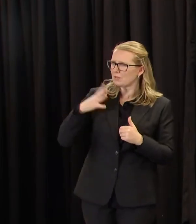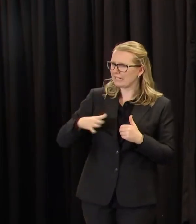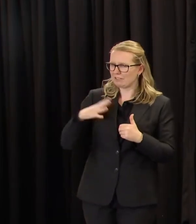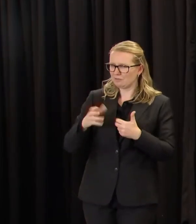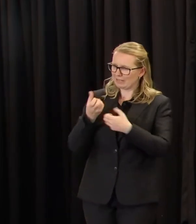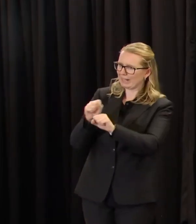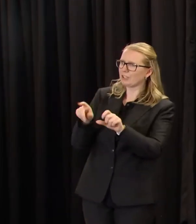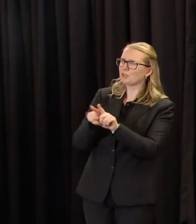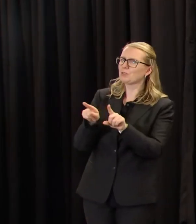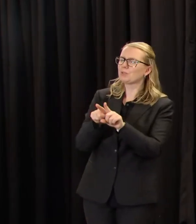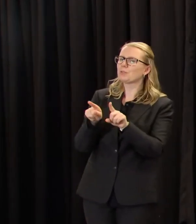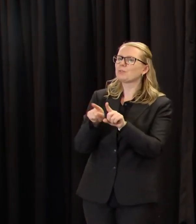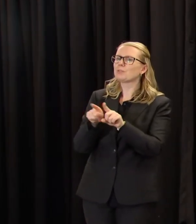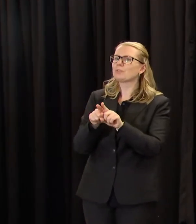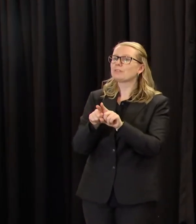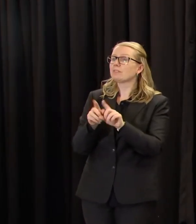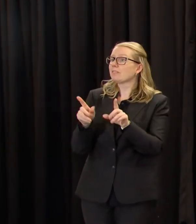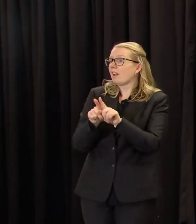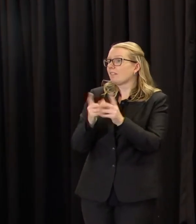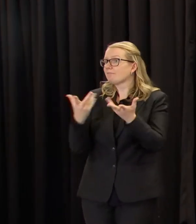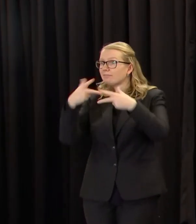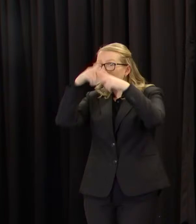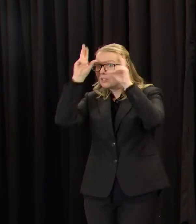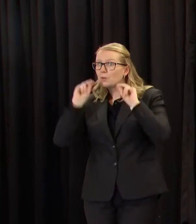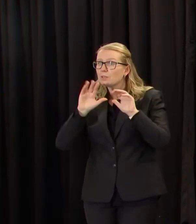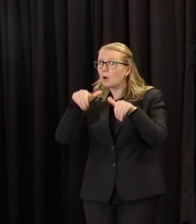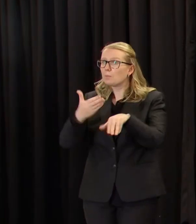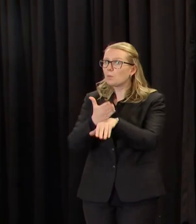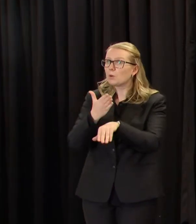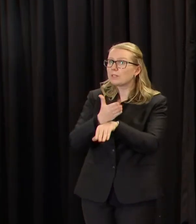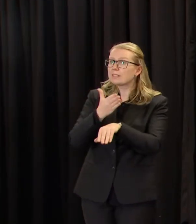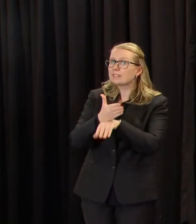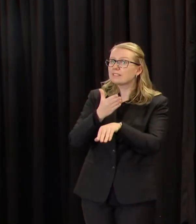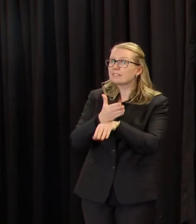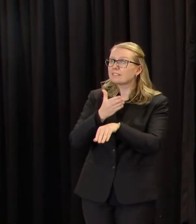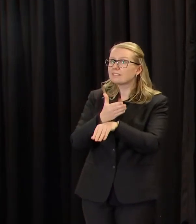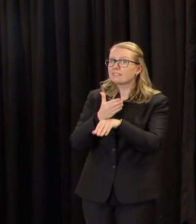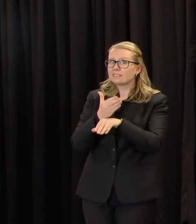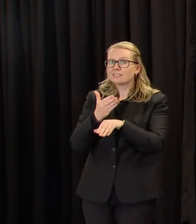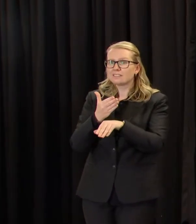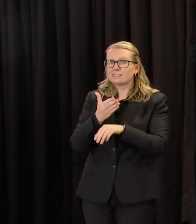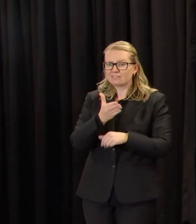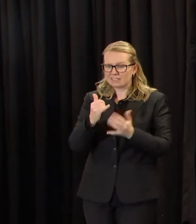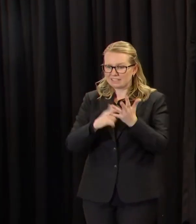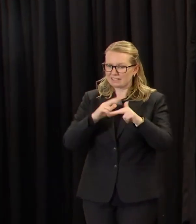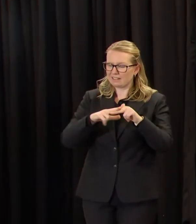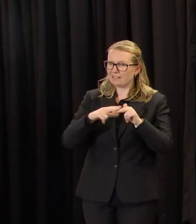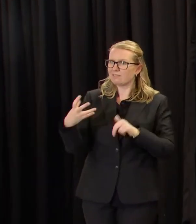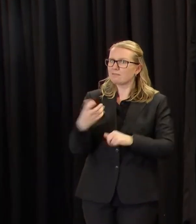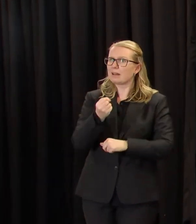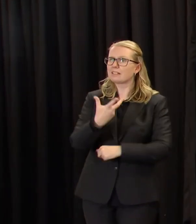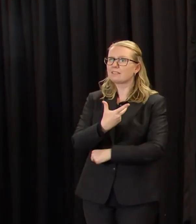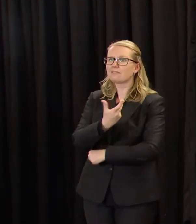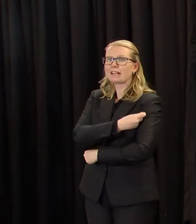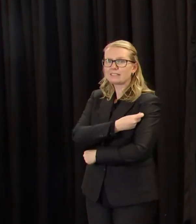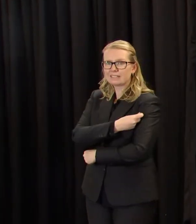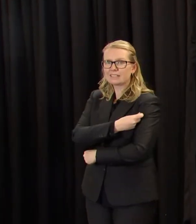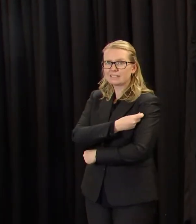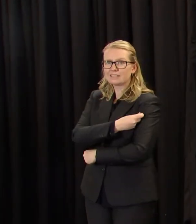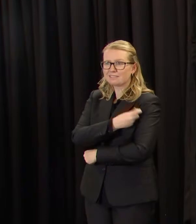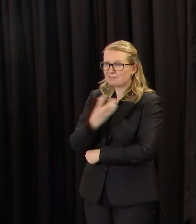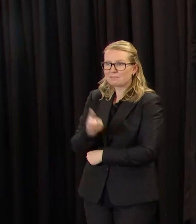some people. So, for instance, aged care workers, private aged care workers, public aged care workers, they have to get they have to be part of